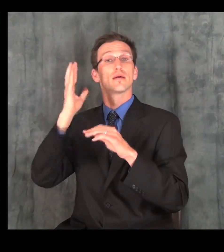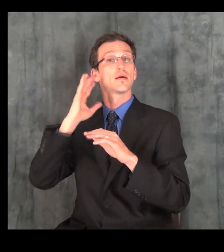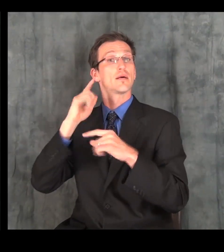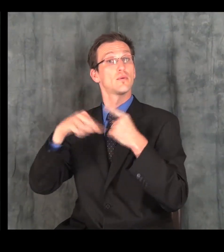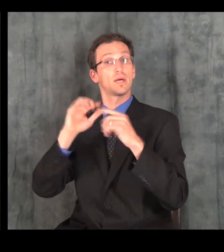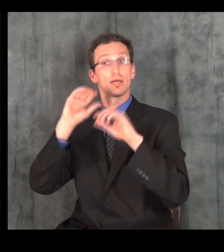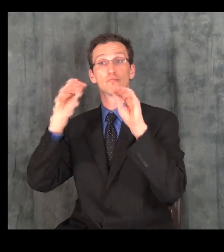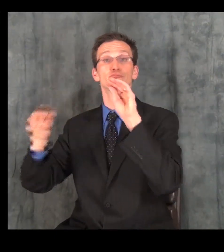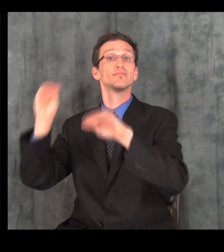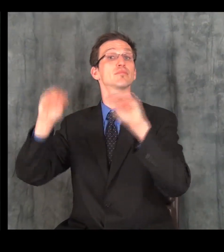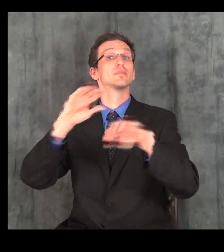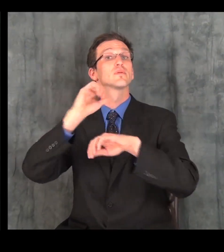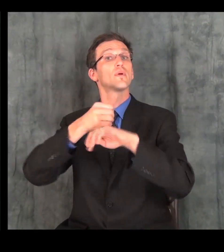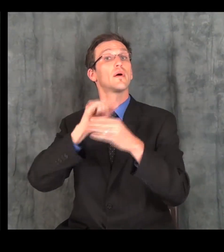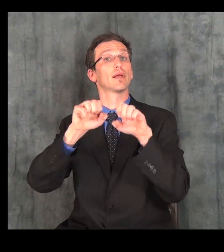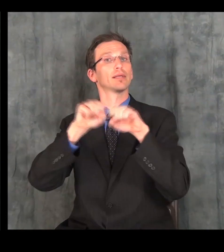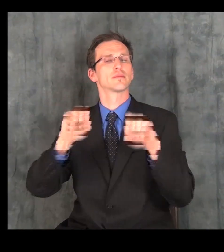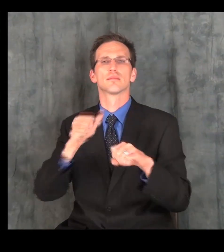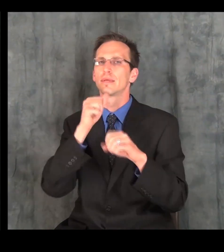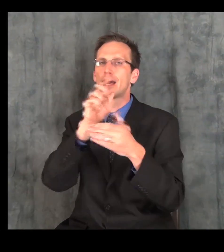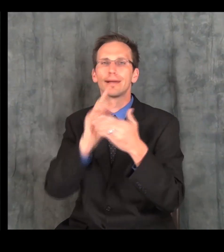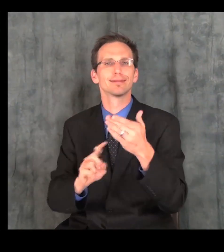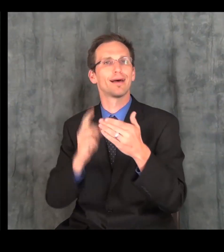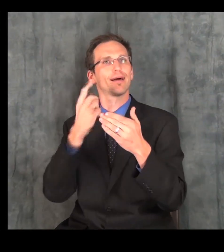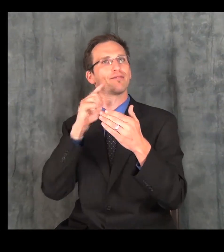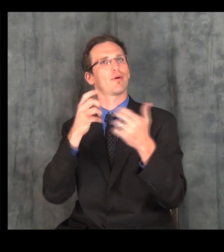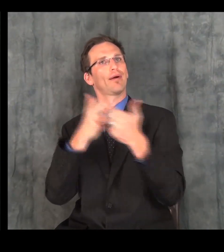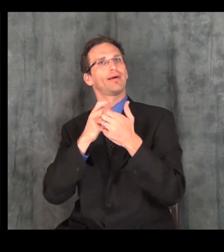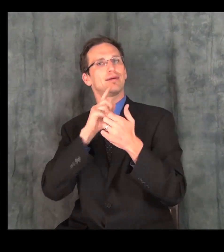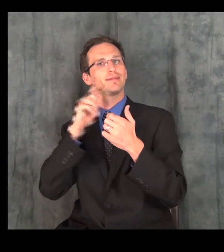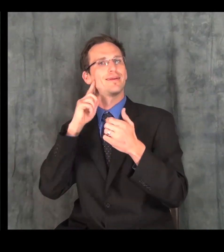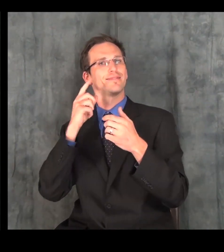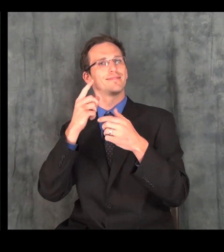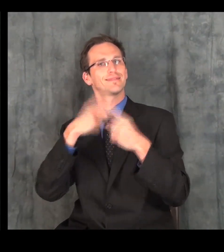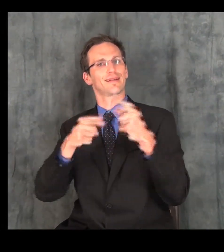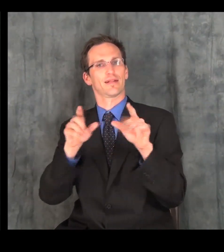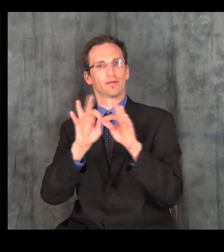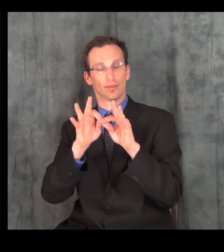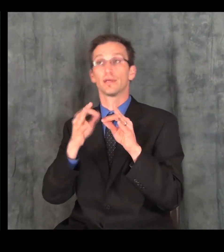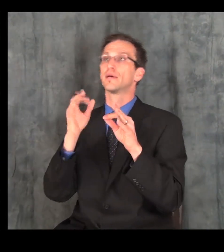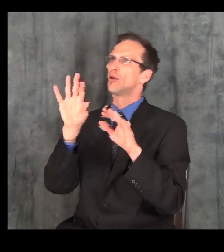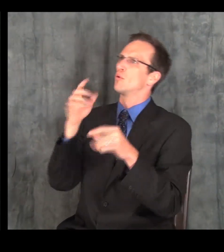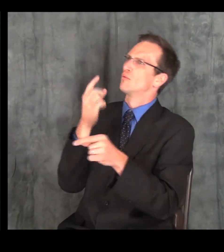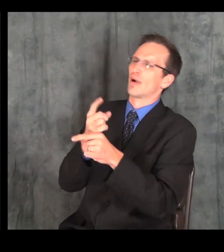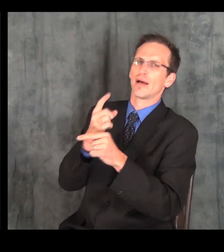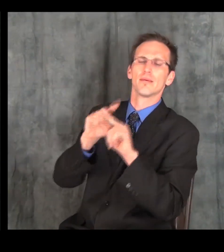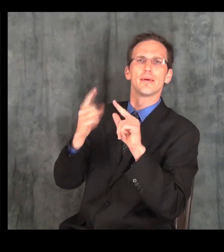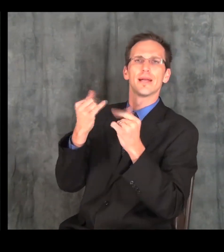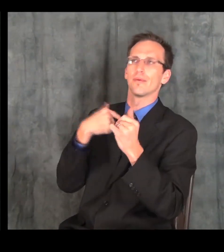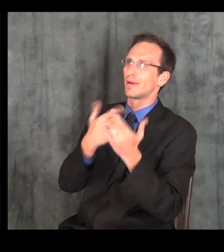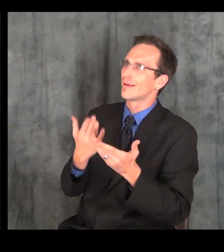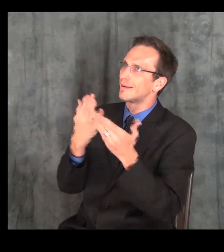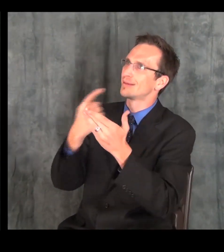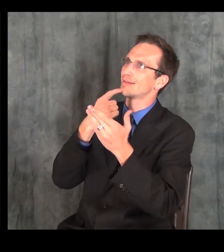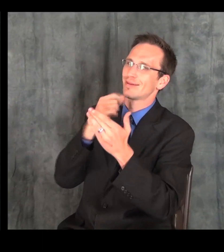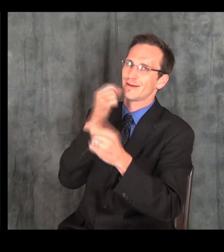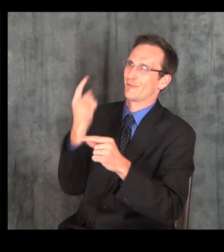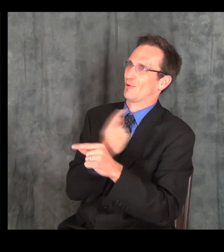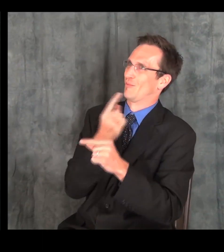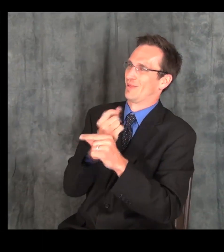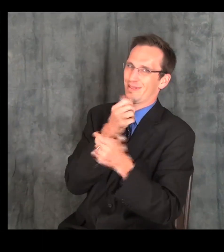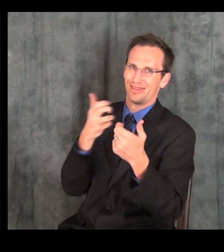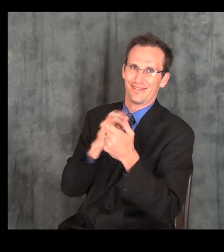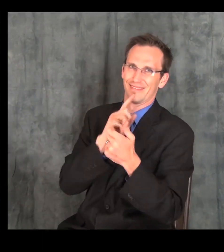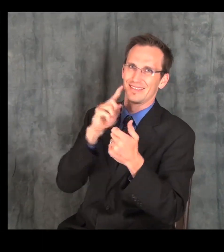And we said, of course it wasn't. But now we're telling you that it's not appropriate. So they're actually looking at when they upgrade the system, they will incorporate a